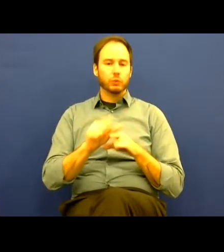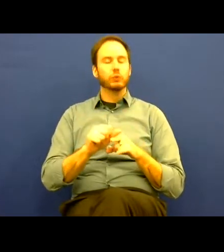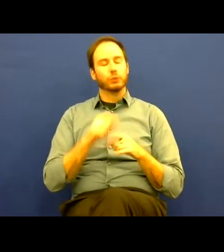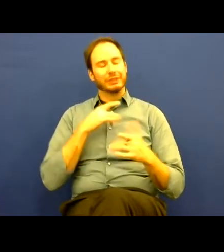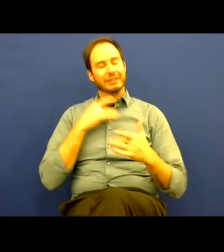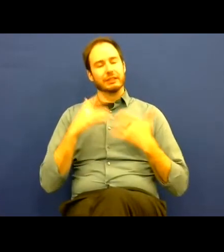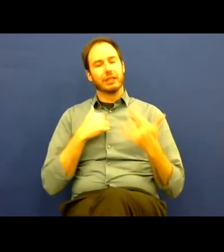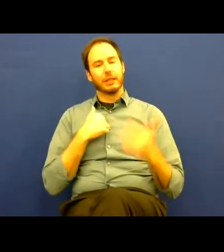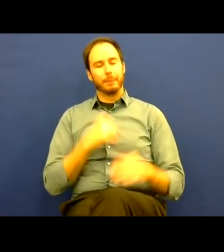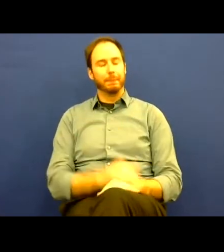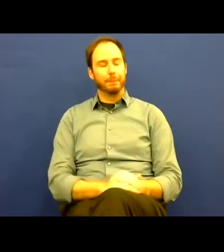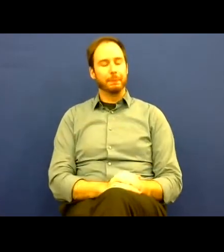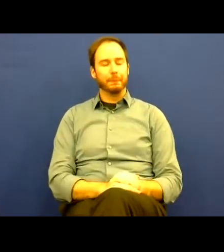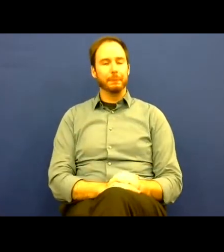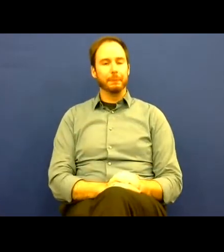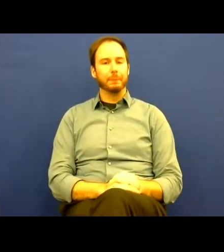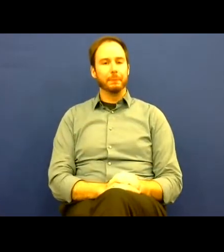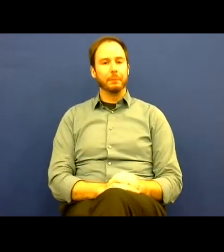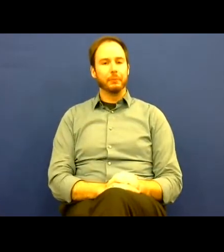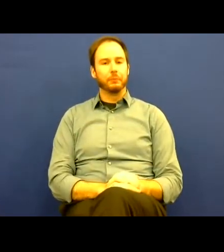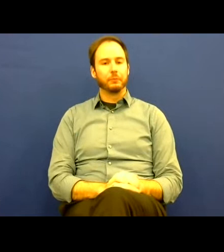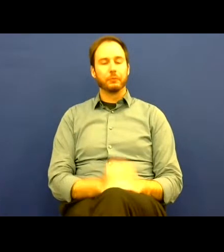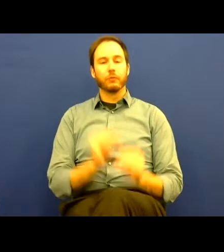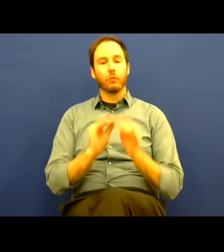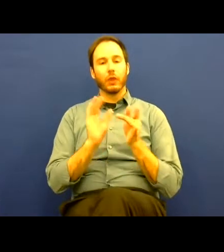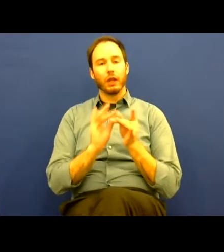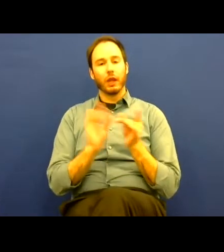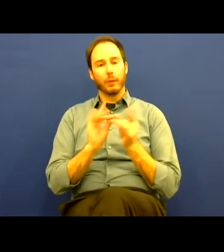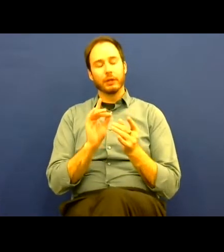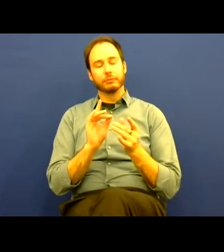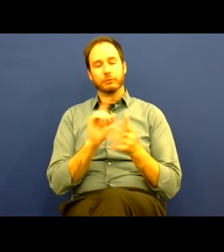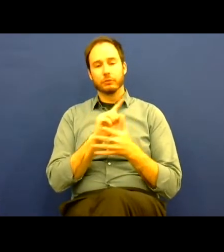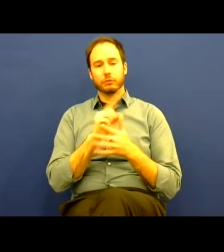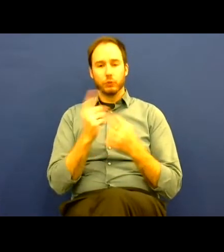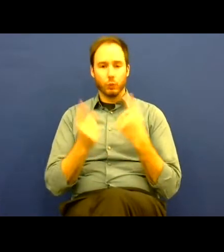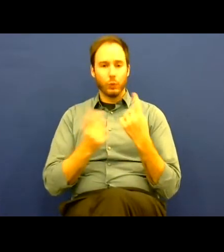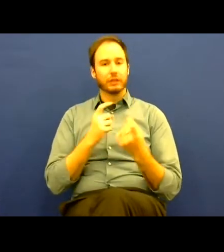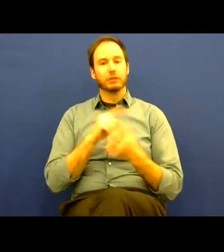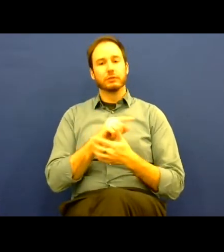that. Test. Any further comments, questions?